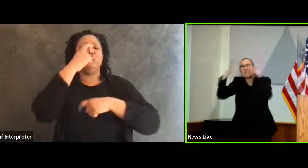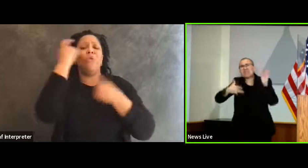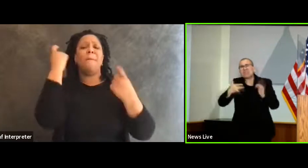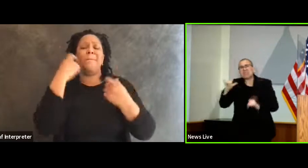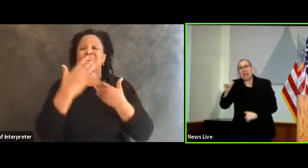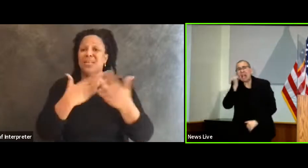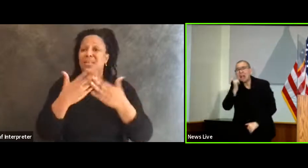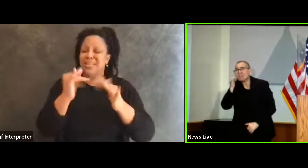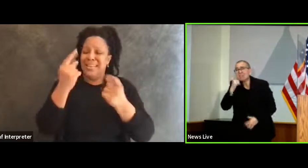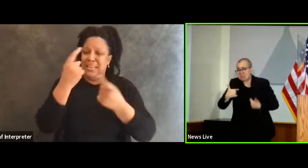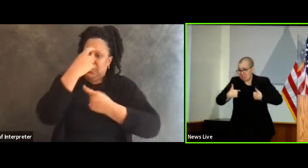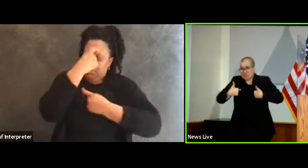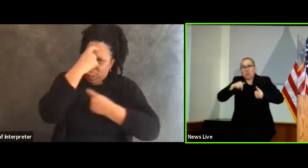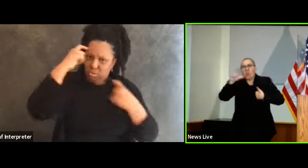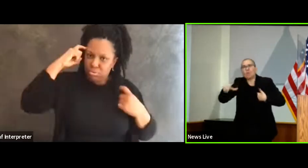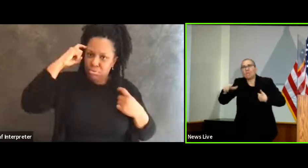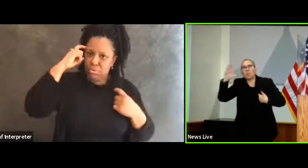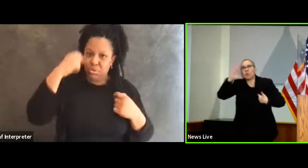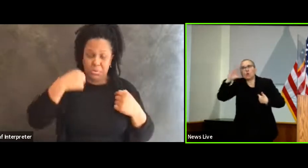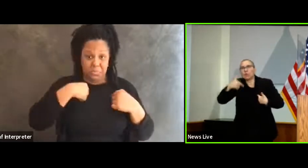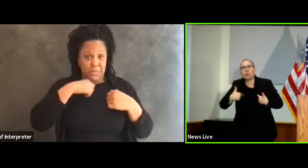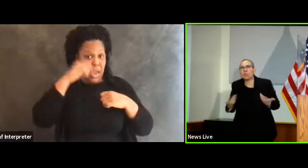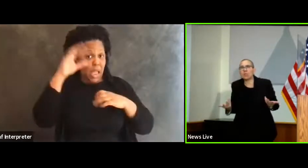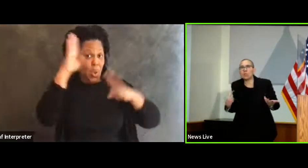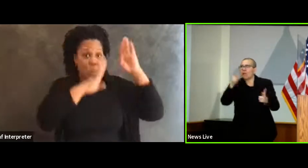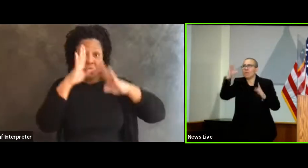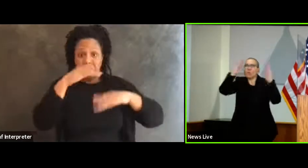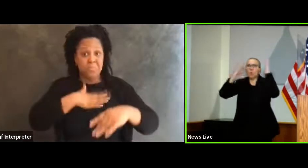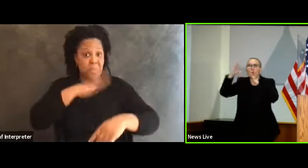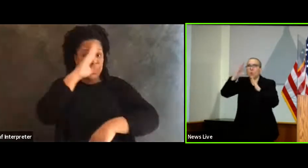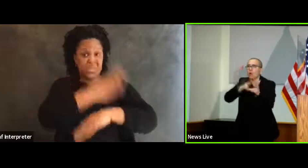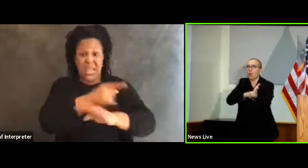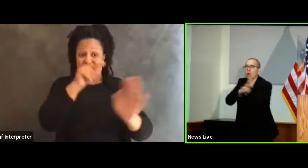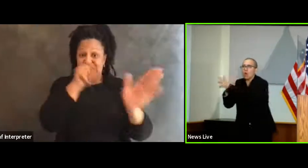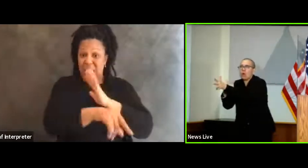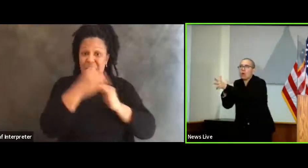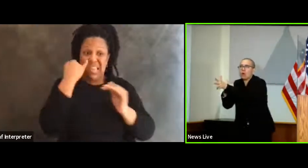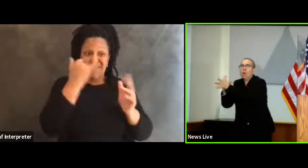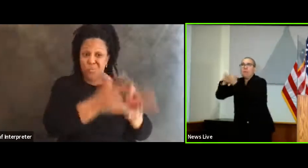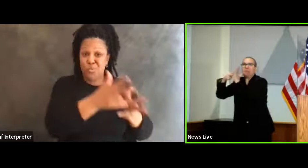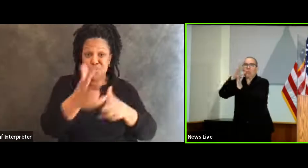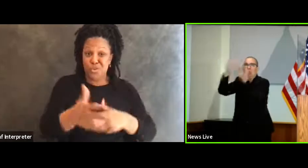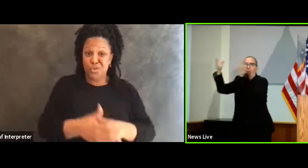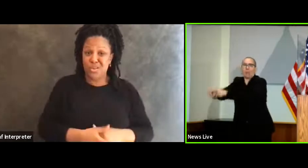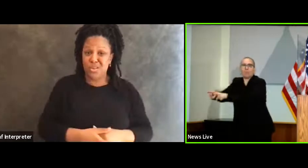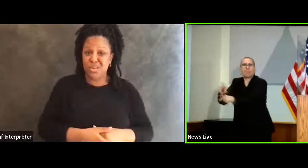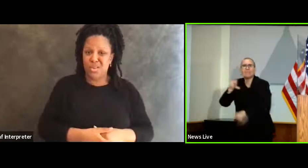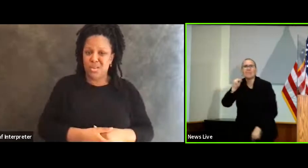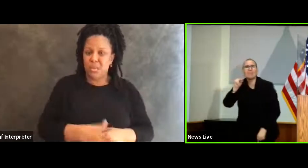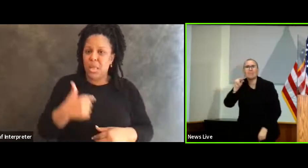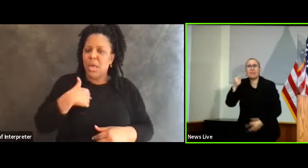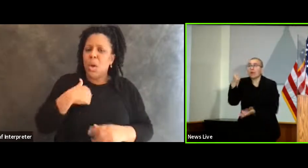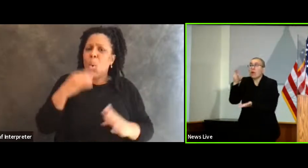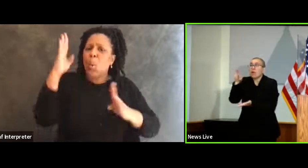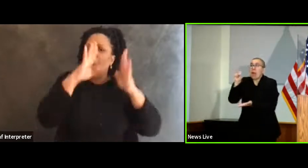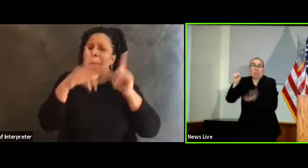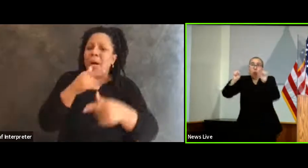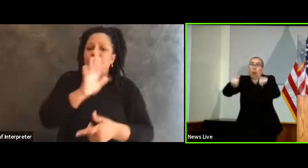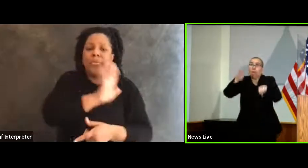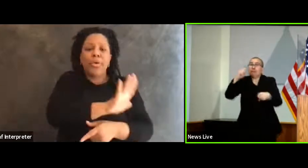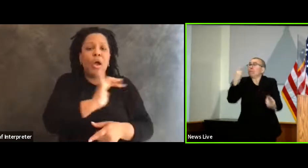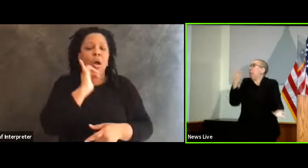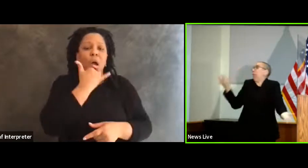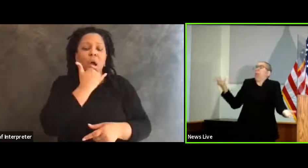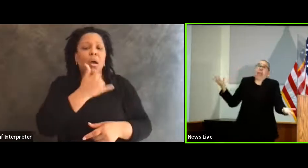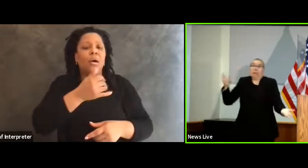him being killed in a traffic stop. I worry about him doing something stupid. Yes, that may be those things all parents worry about,